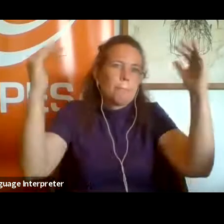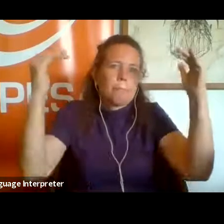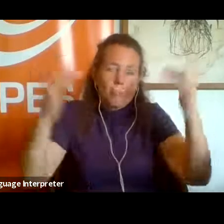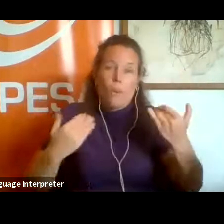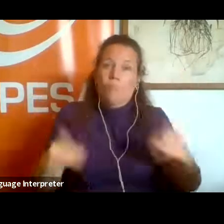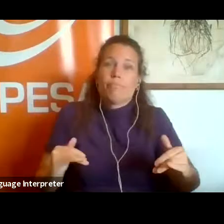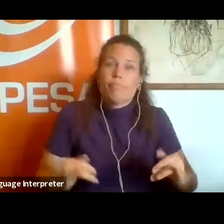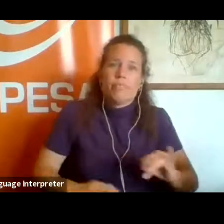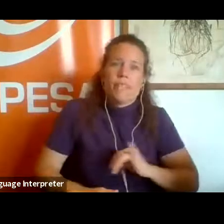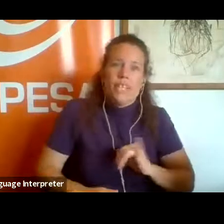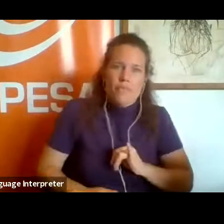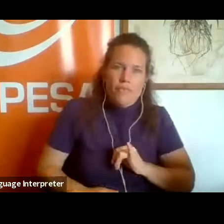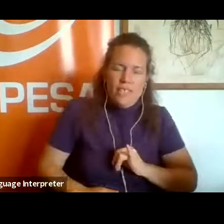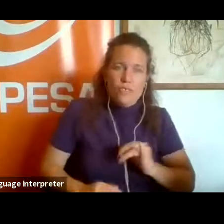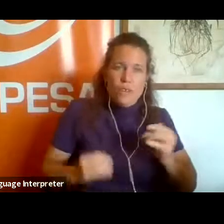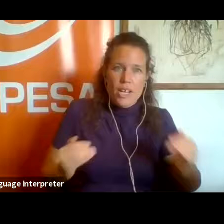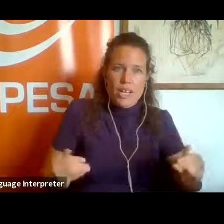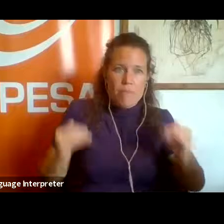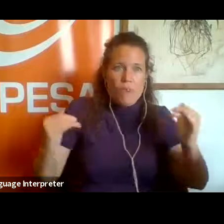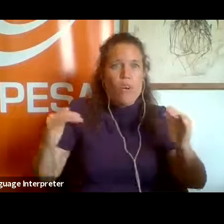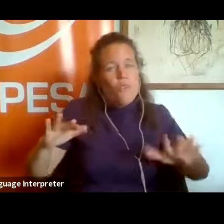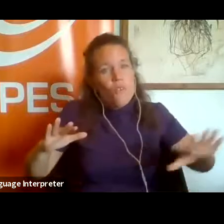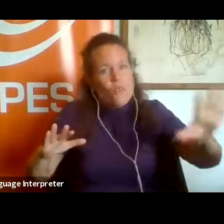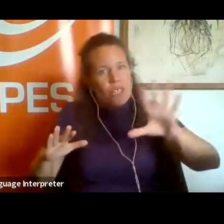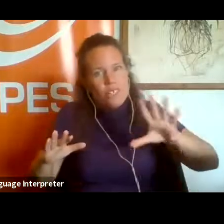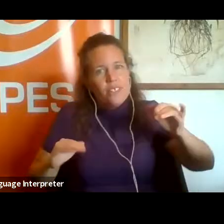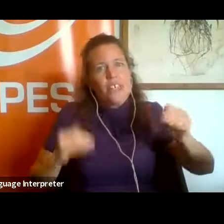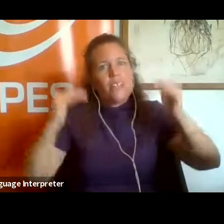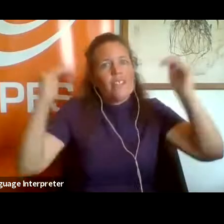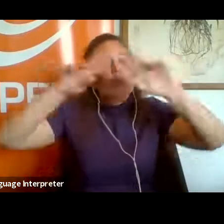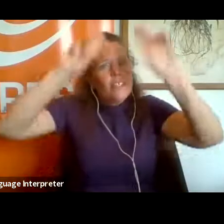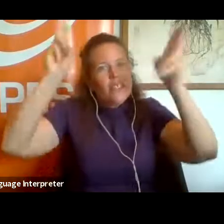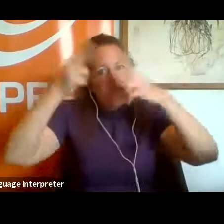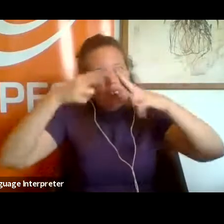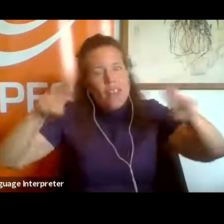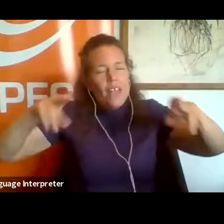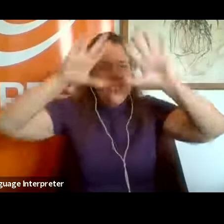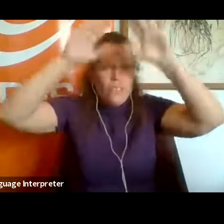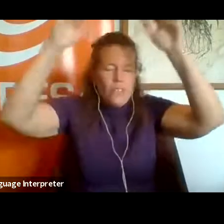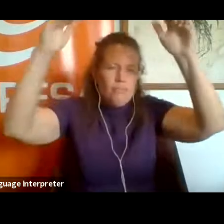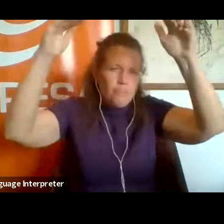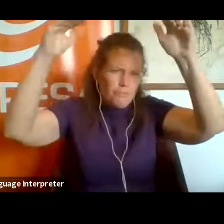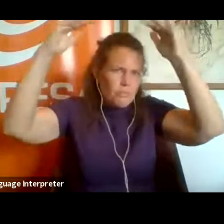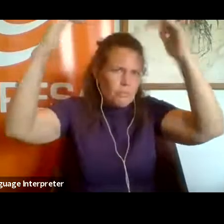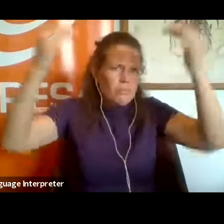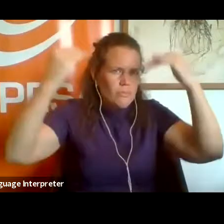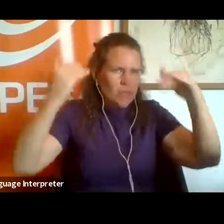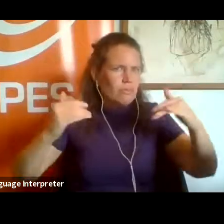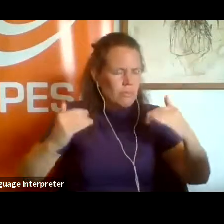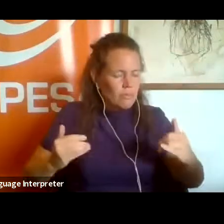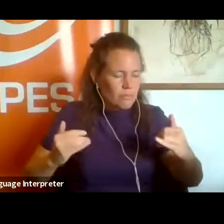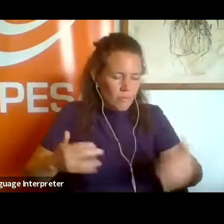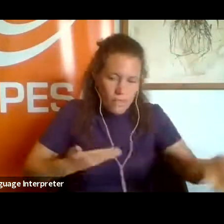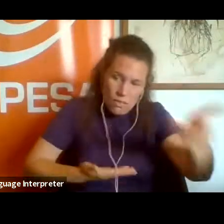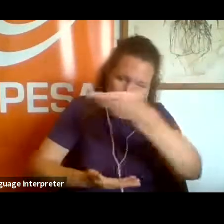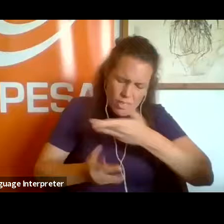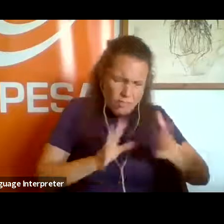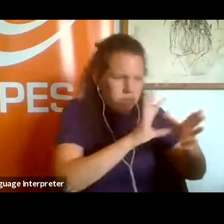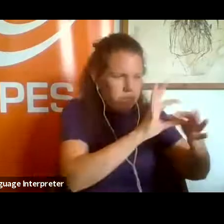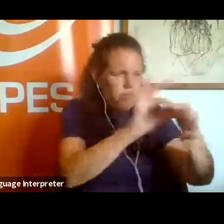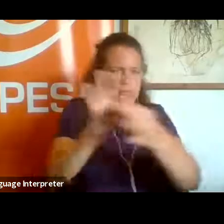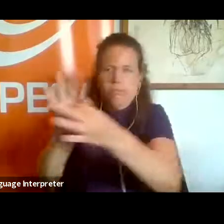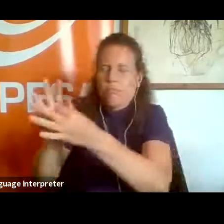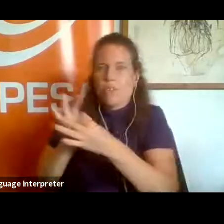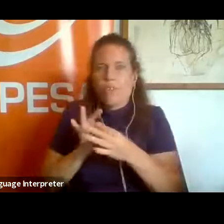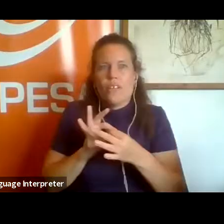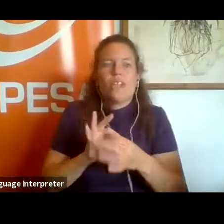individually or regionally or internationally, given just how connected we are, we can experience and feel